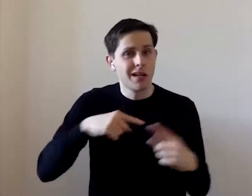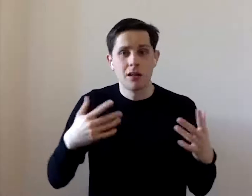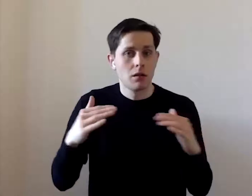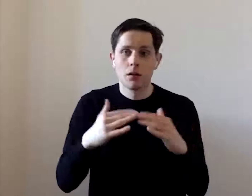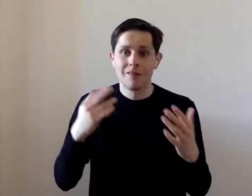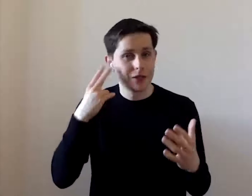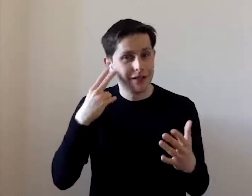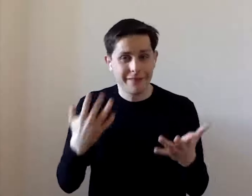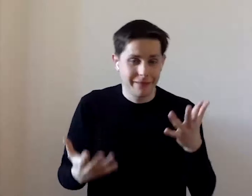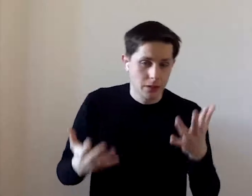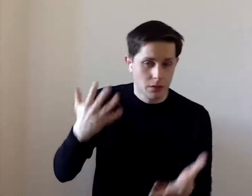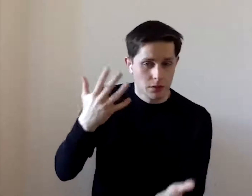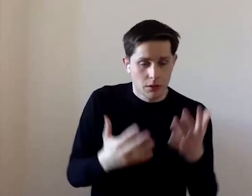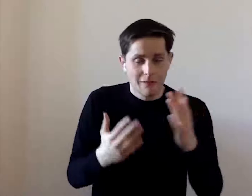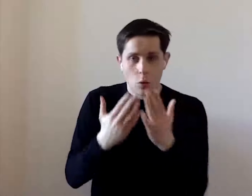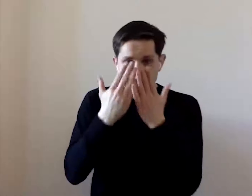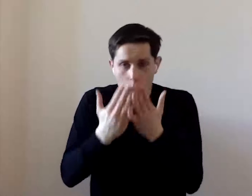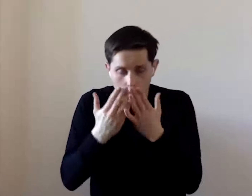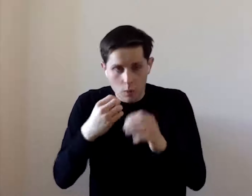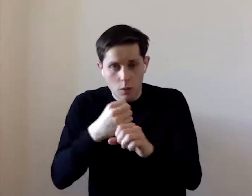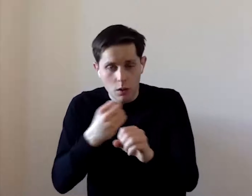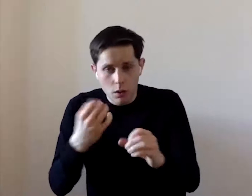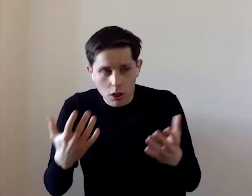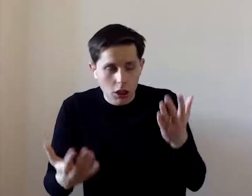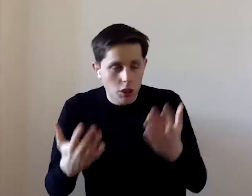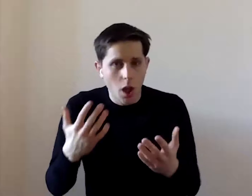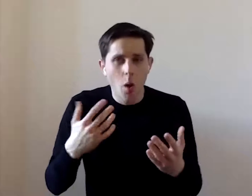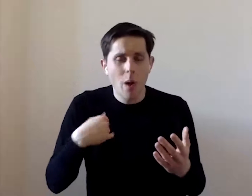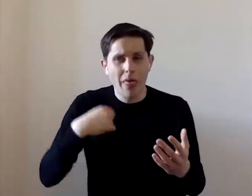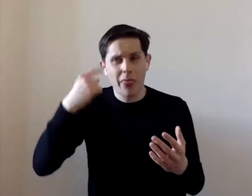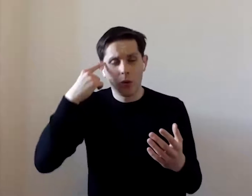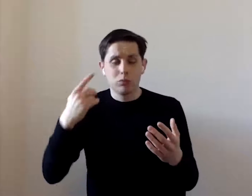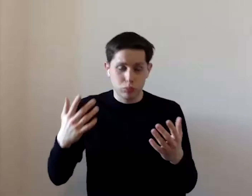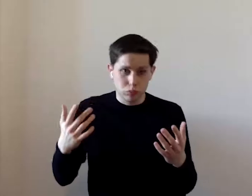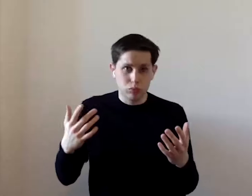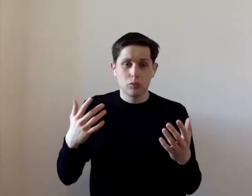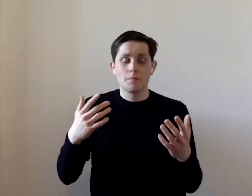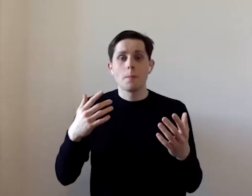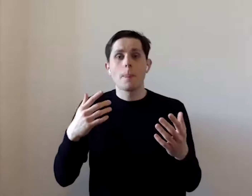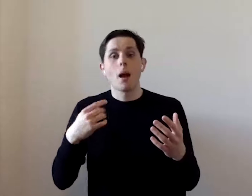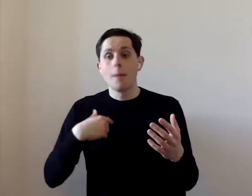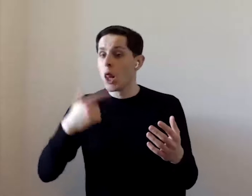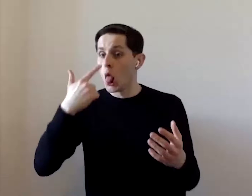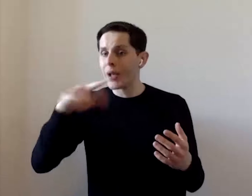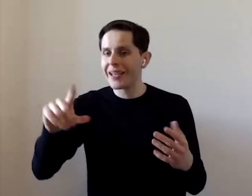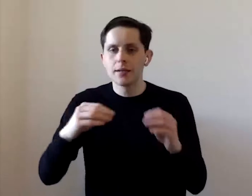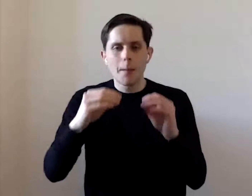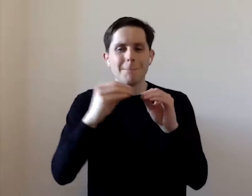straightforward to become an architect in this country as a deaf person. And when I'm thinking about work placements, perhaps,